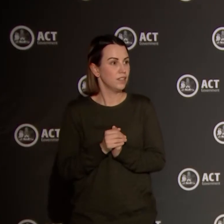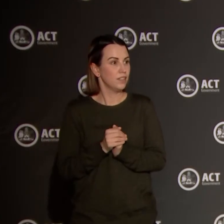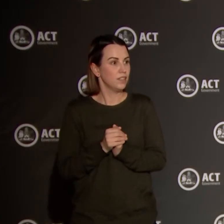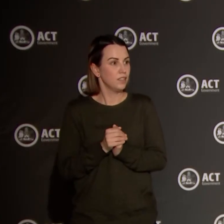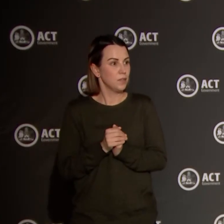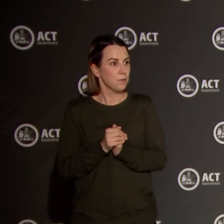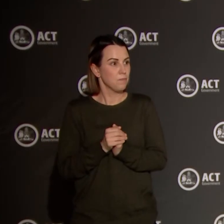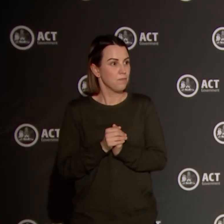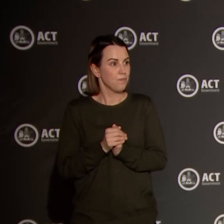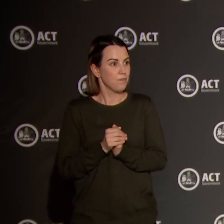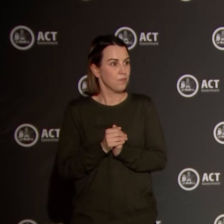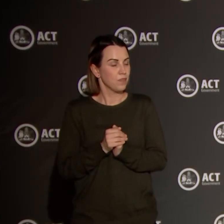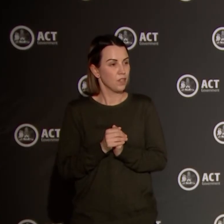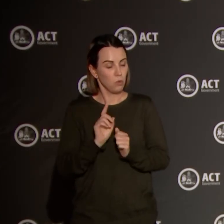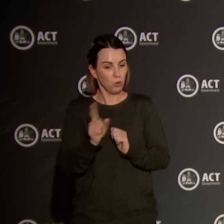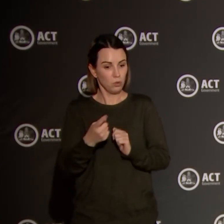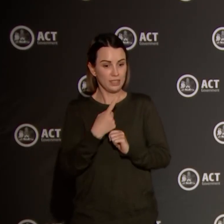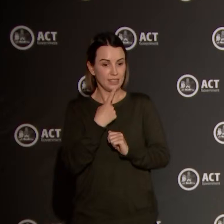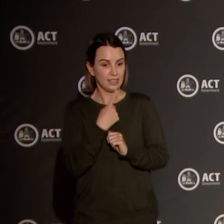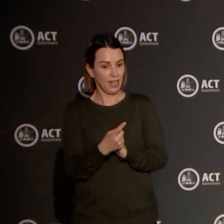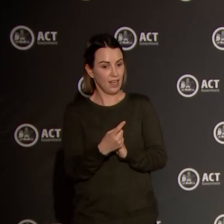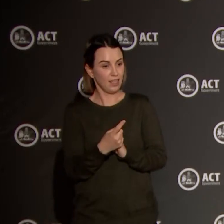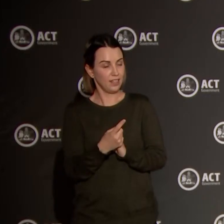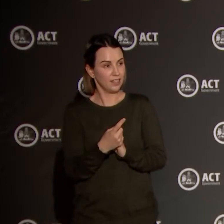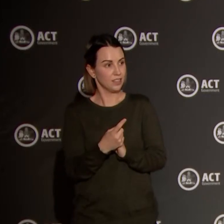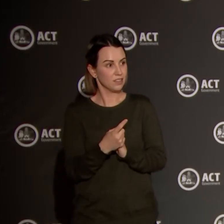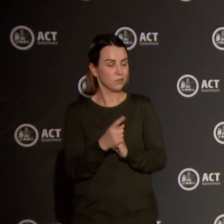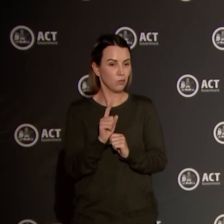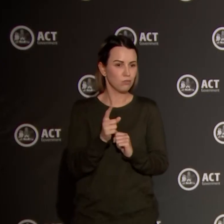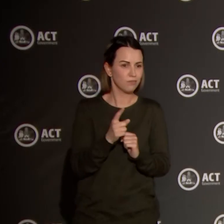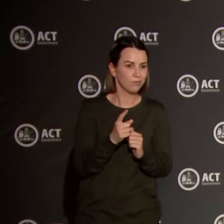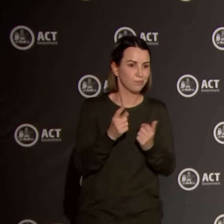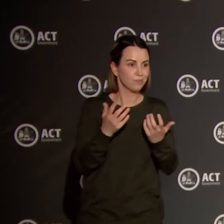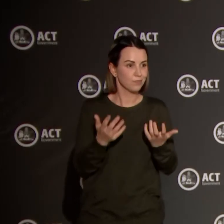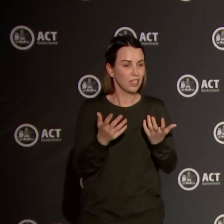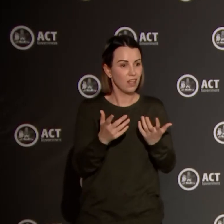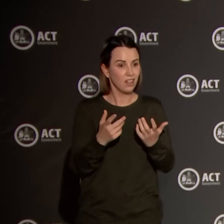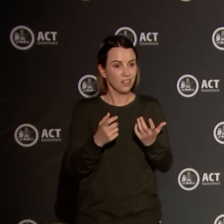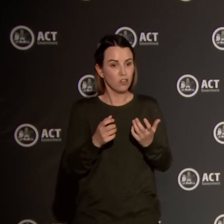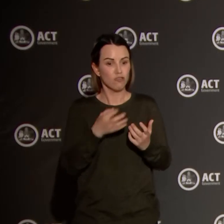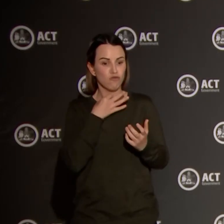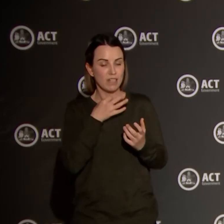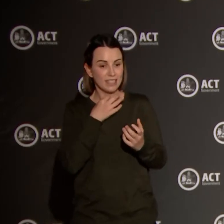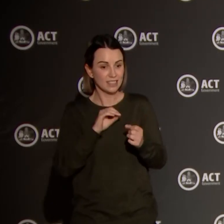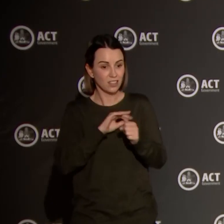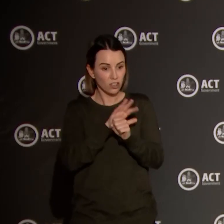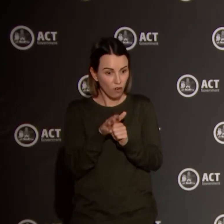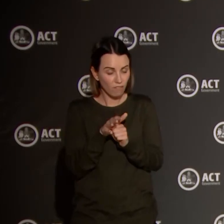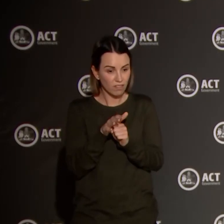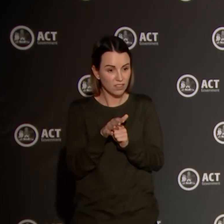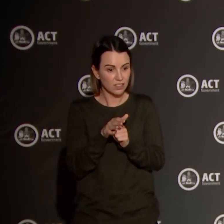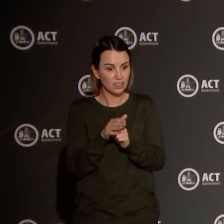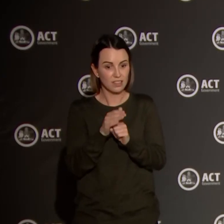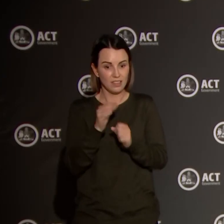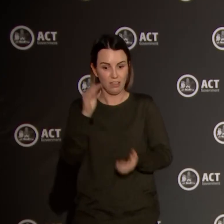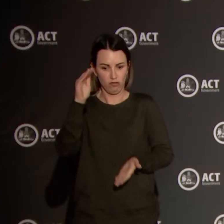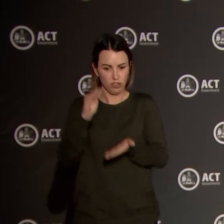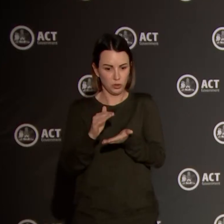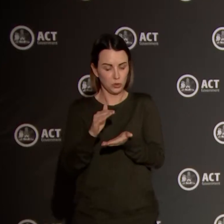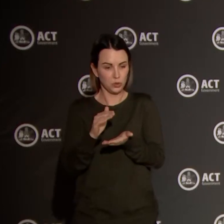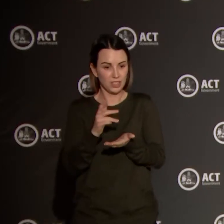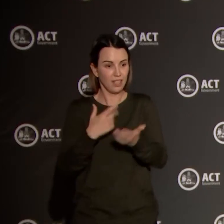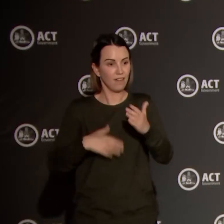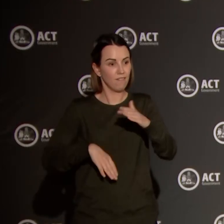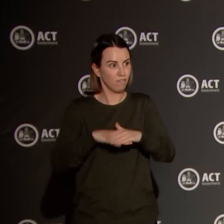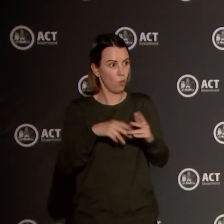And in addition, I think what we would say and point out is while the risk of COVID-19 transmission is reduced in fully vaccinated people,